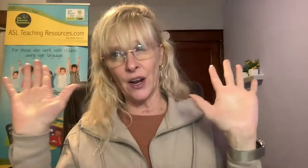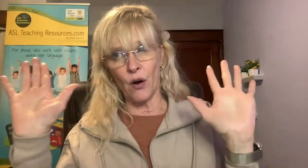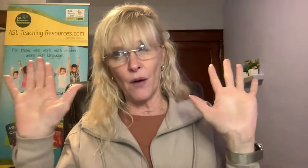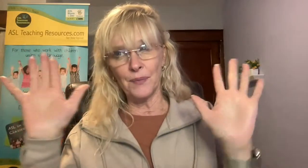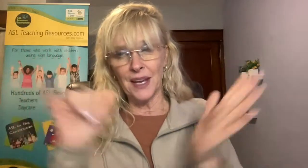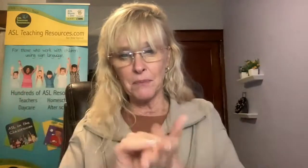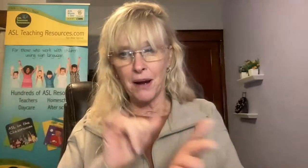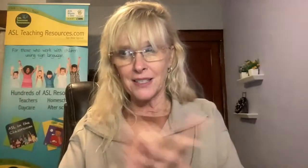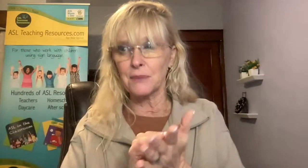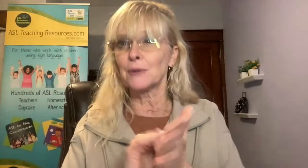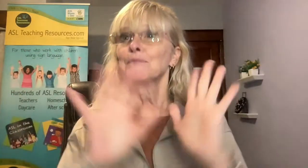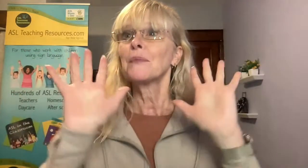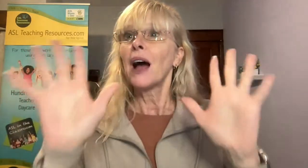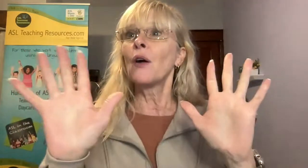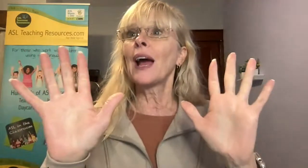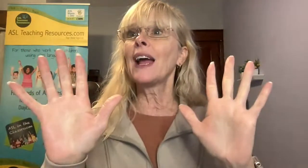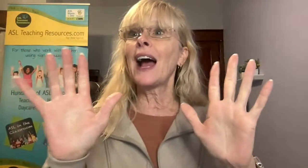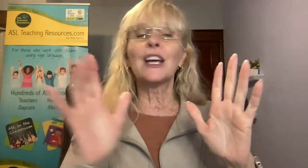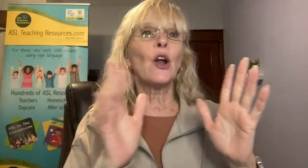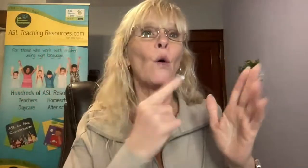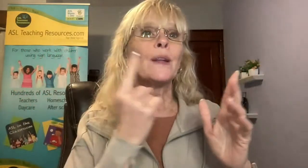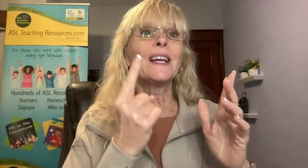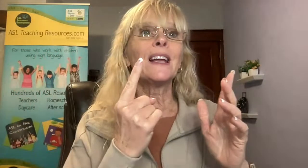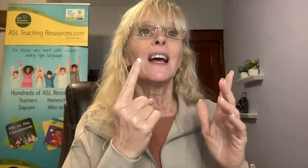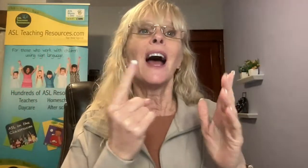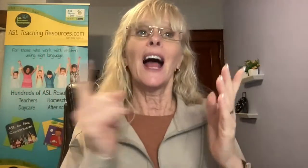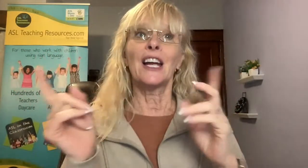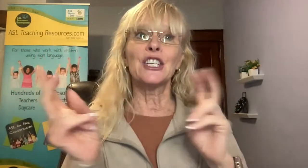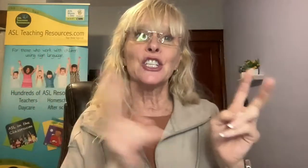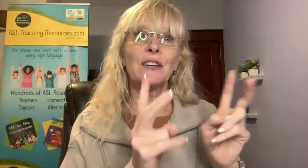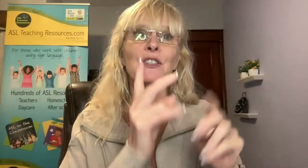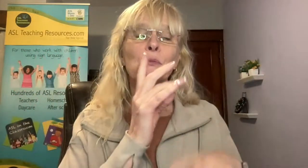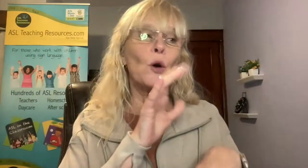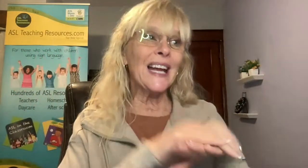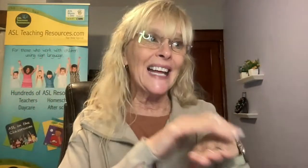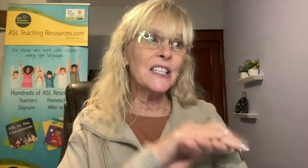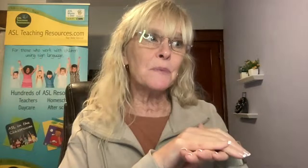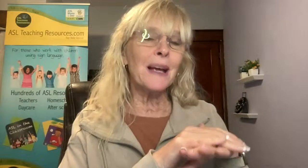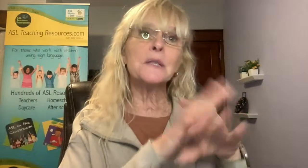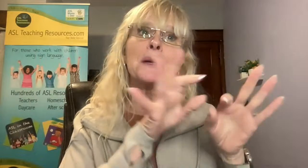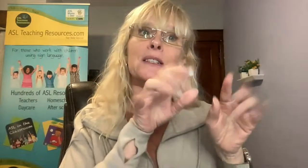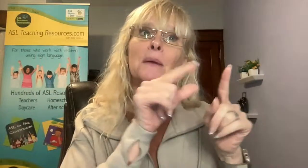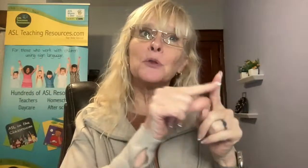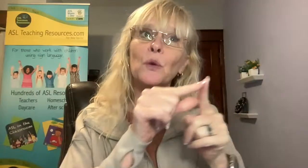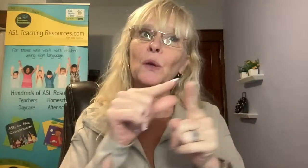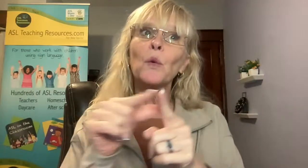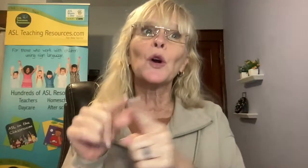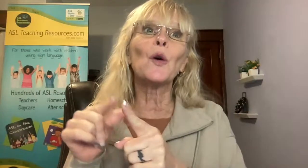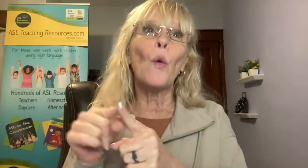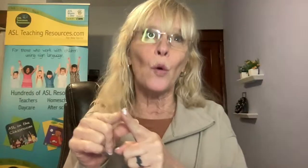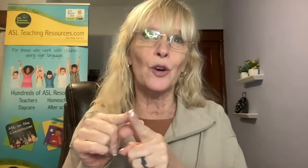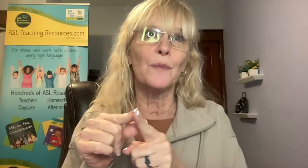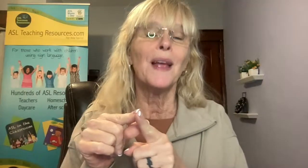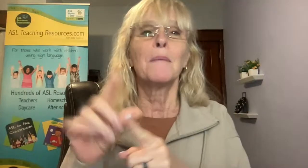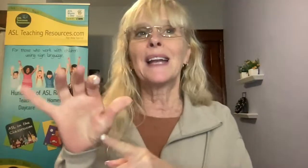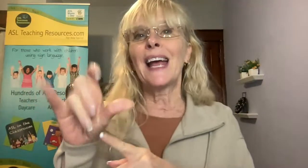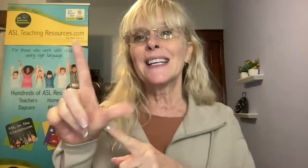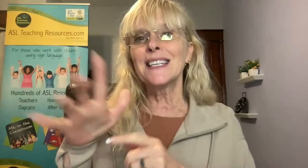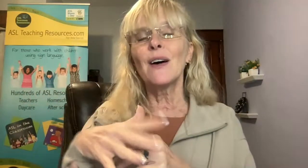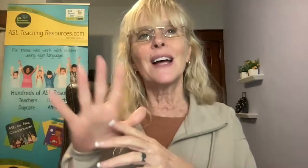all. Impossible. Okay. I can shift to more English based because I'm doing word order. But ASL has